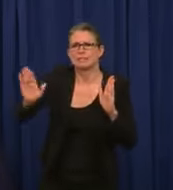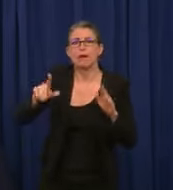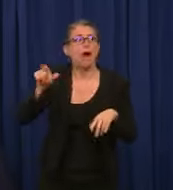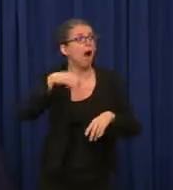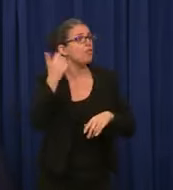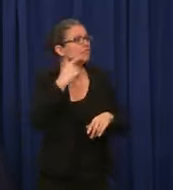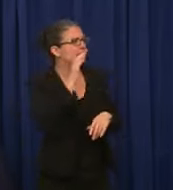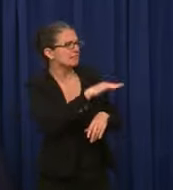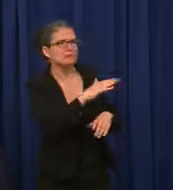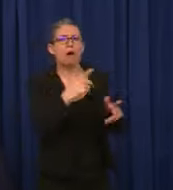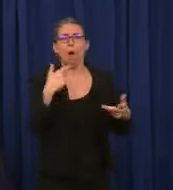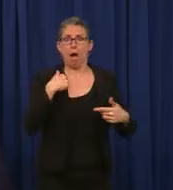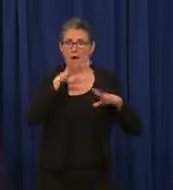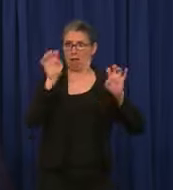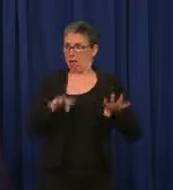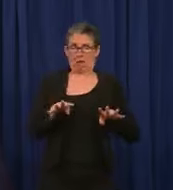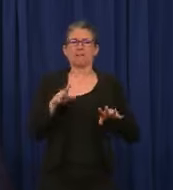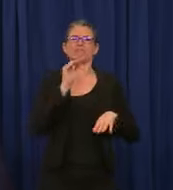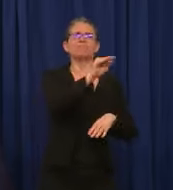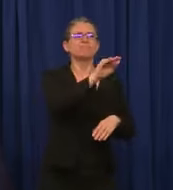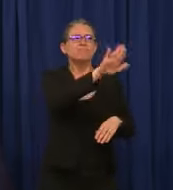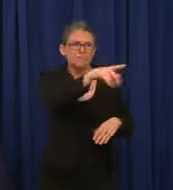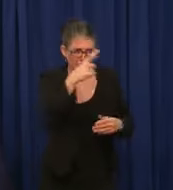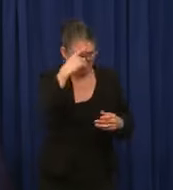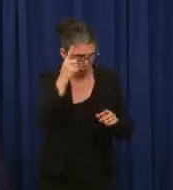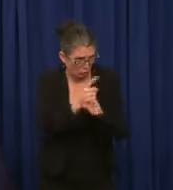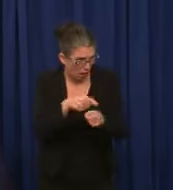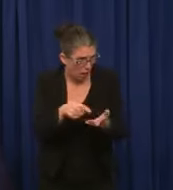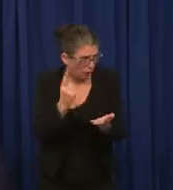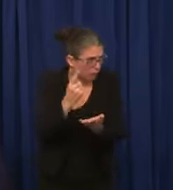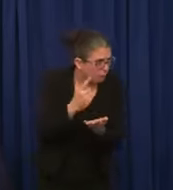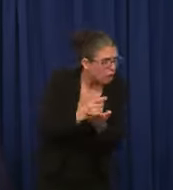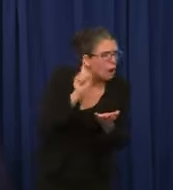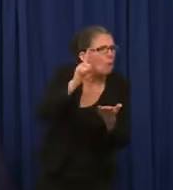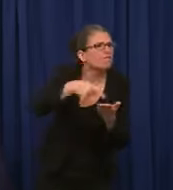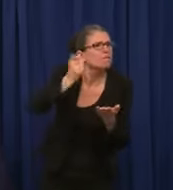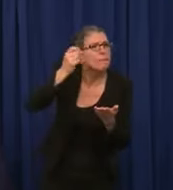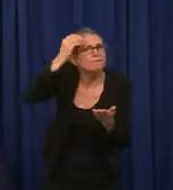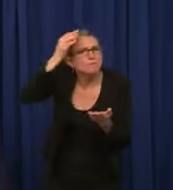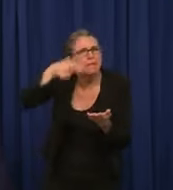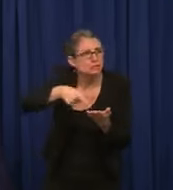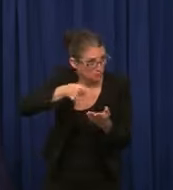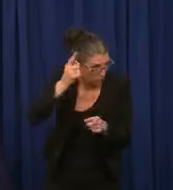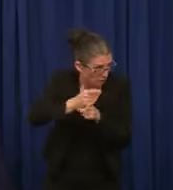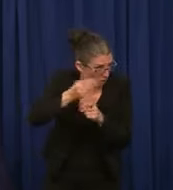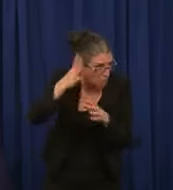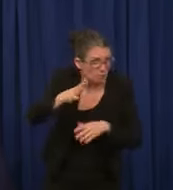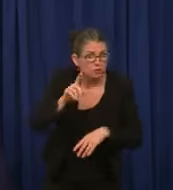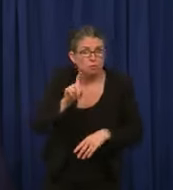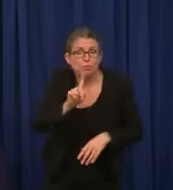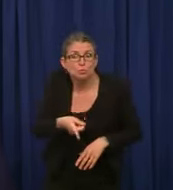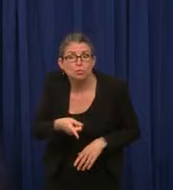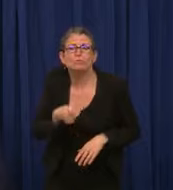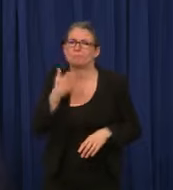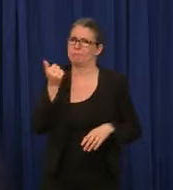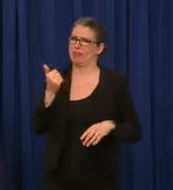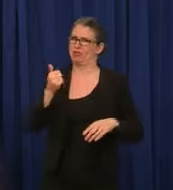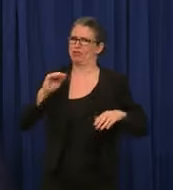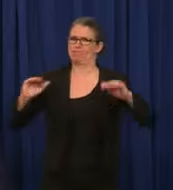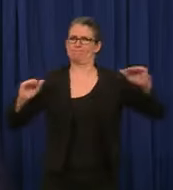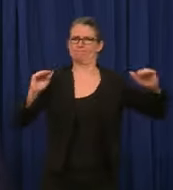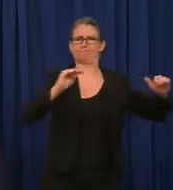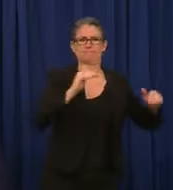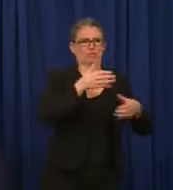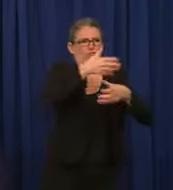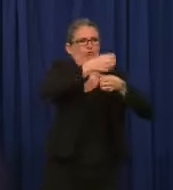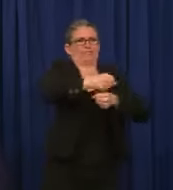The best way to be informed in a situation like this is to consult trusted sources of information. Perhaps that's the